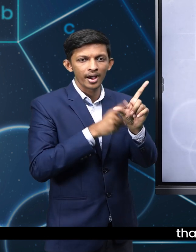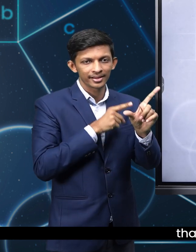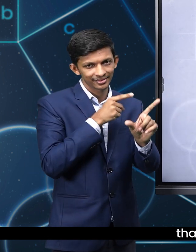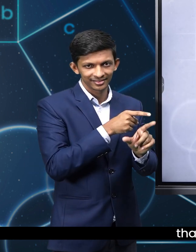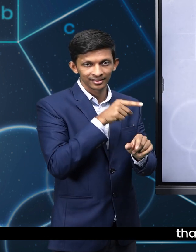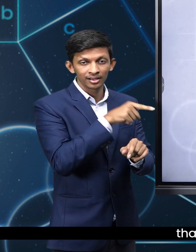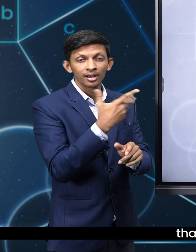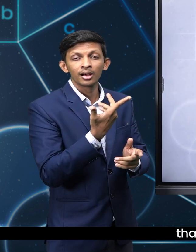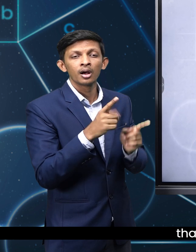constant.